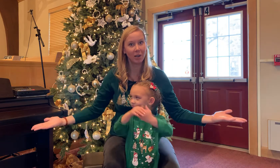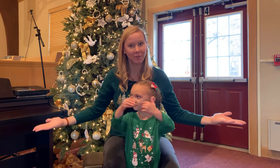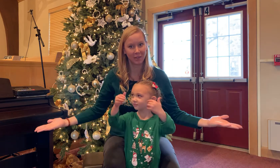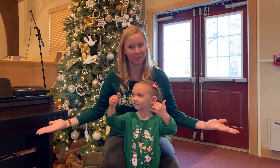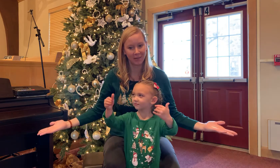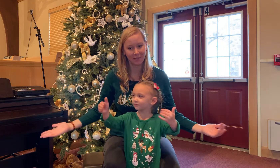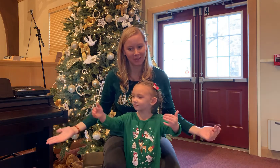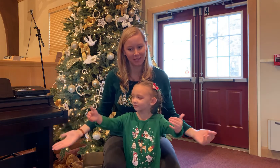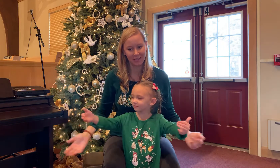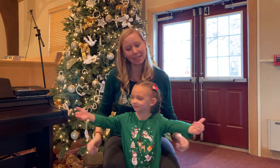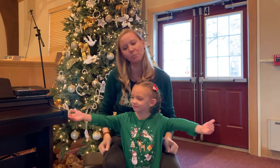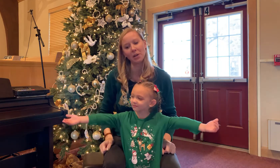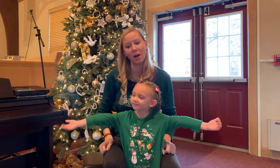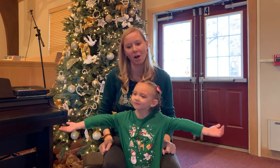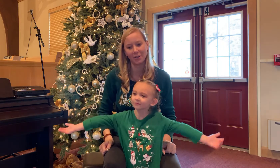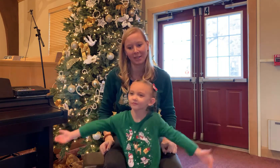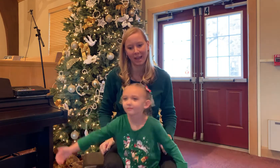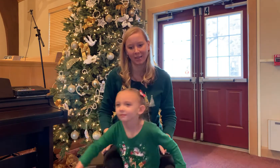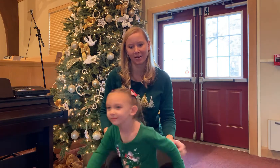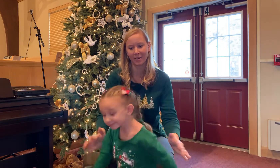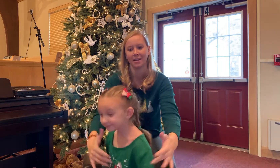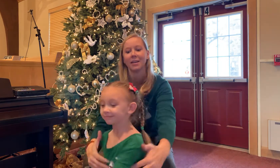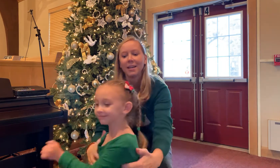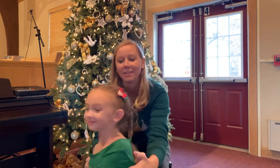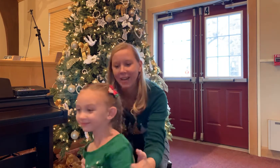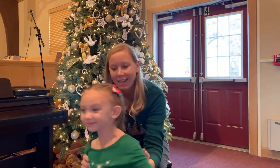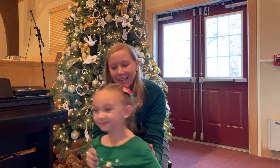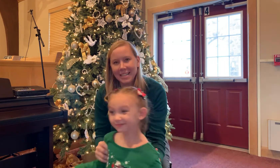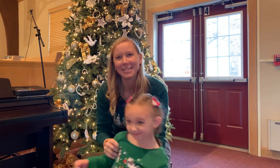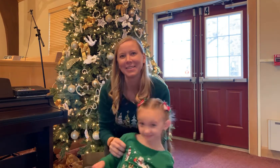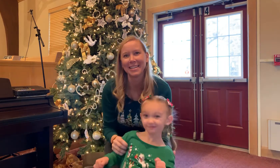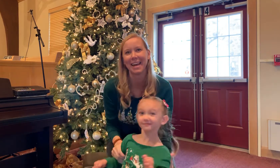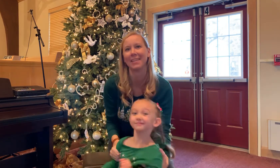you. So let's put it all together. Ready? Let's do it together.